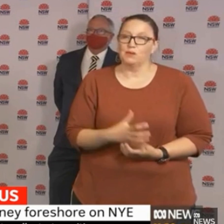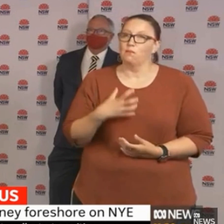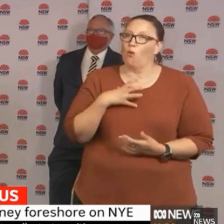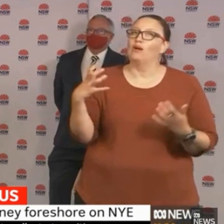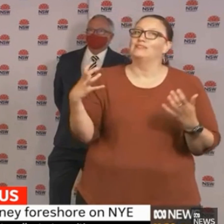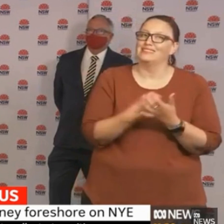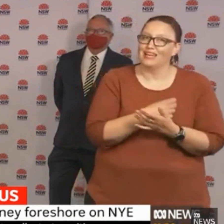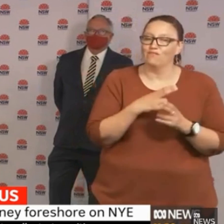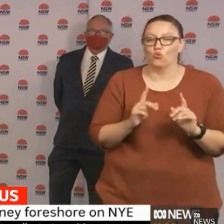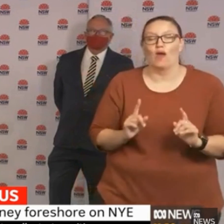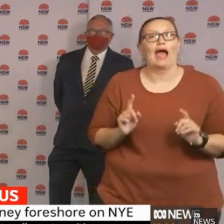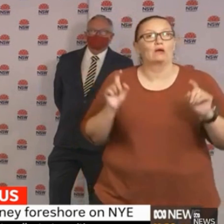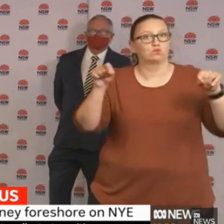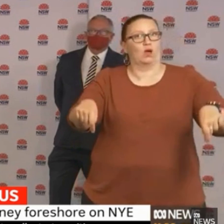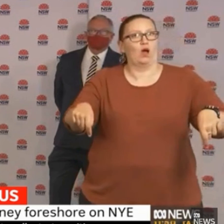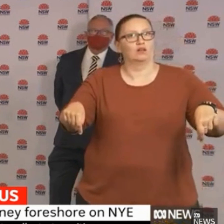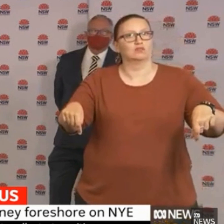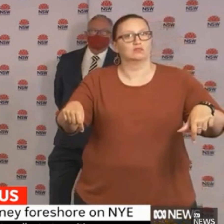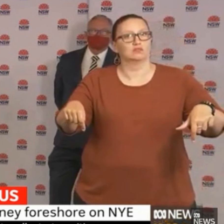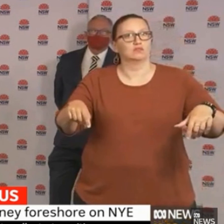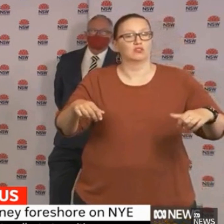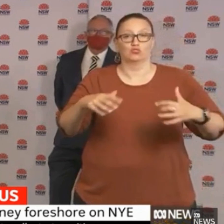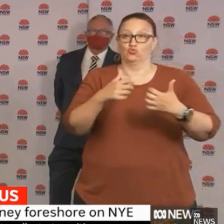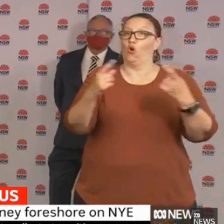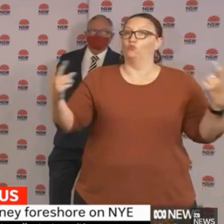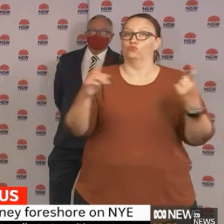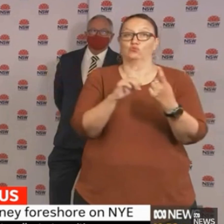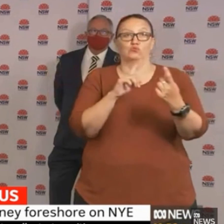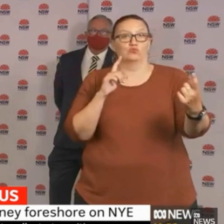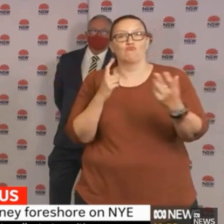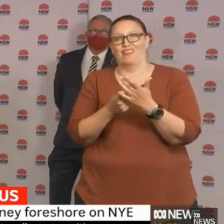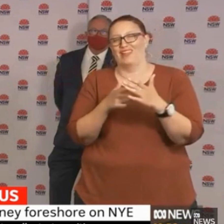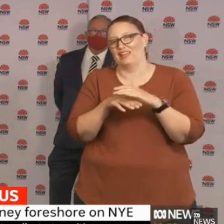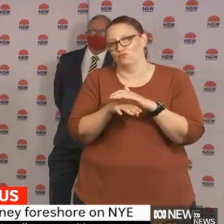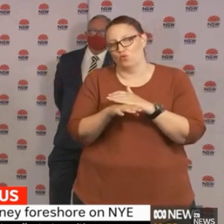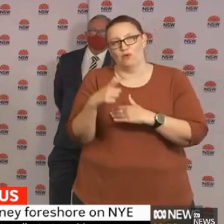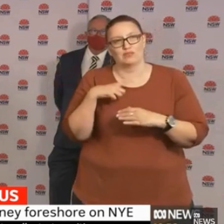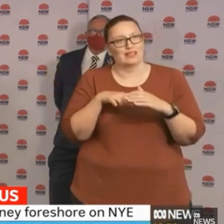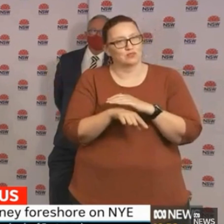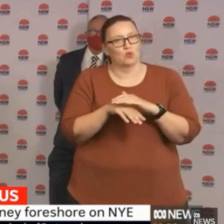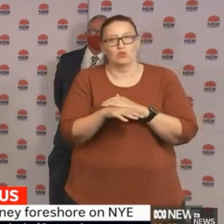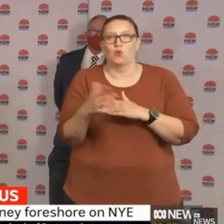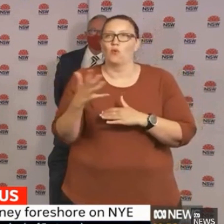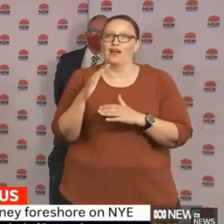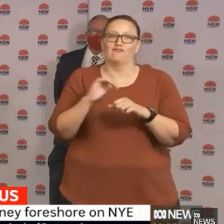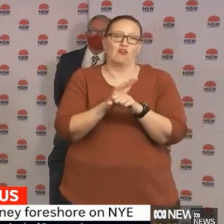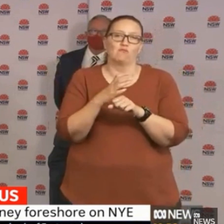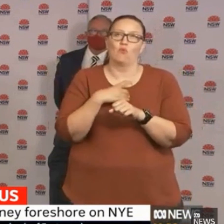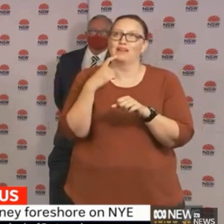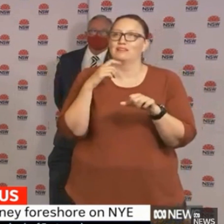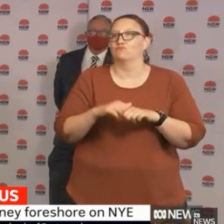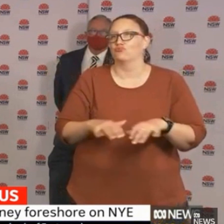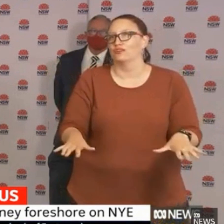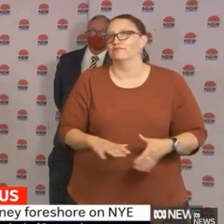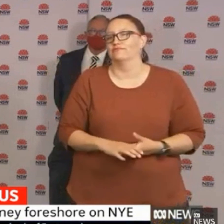be outdoors, socially distanced in the group number you're allowed to have rather than being indoors, because indoors is where the virus is more likely to